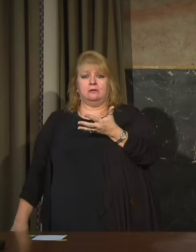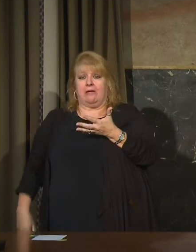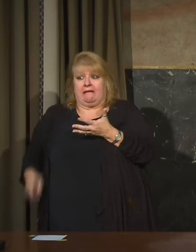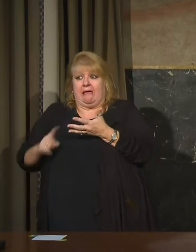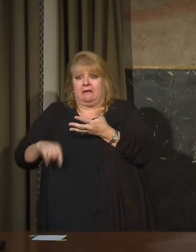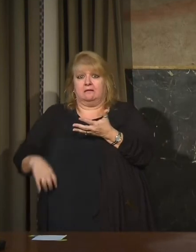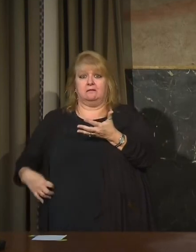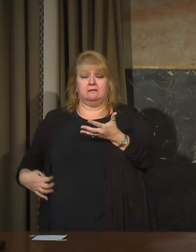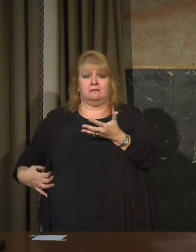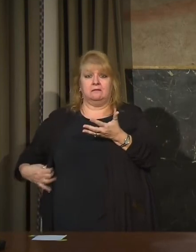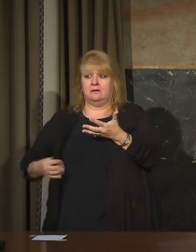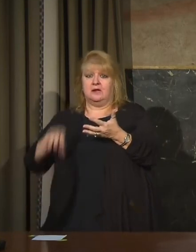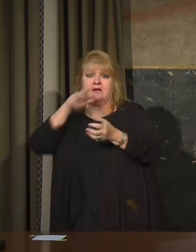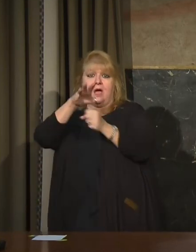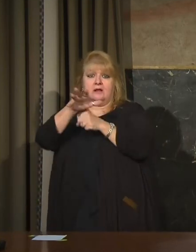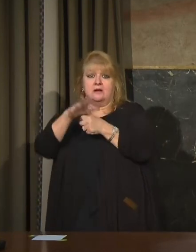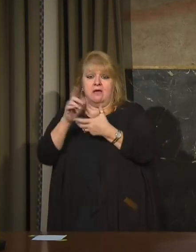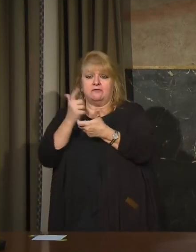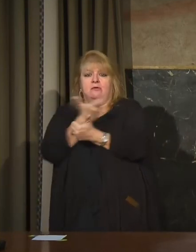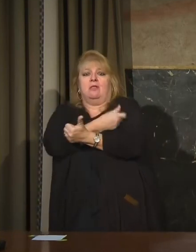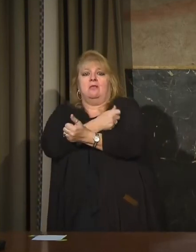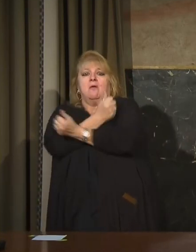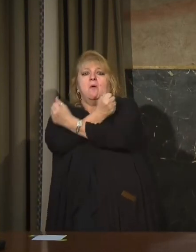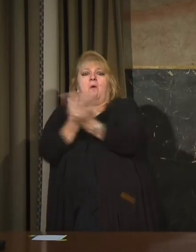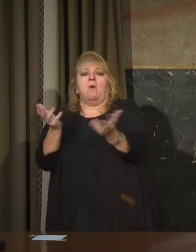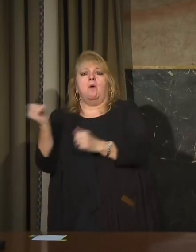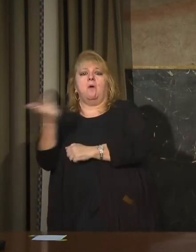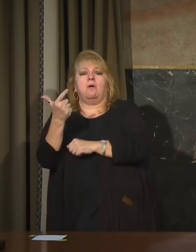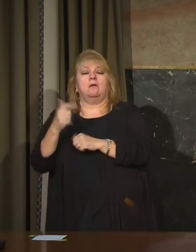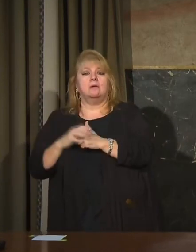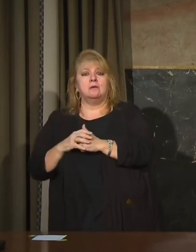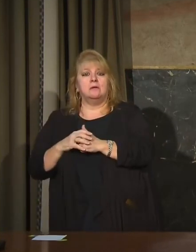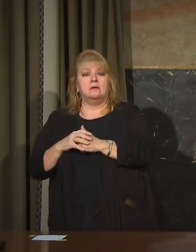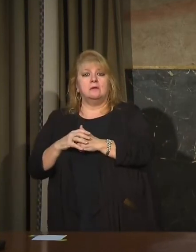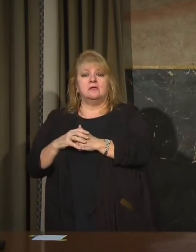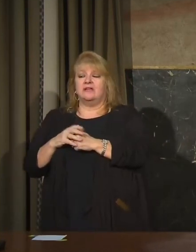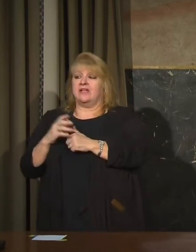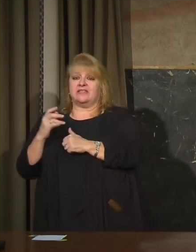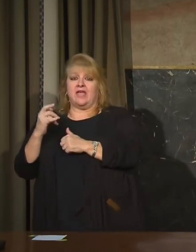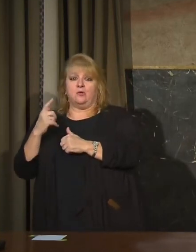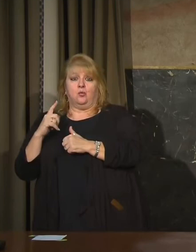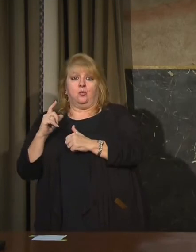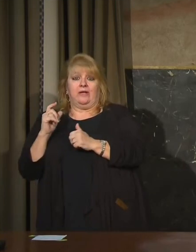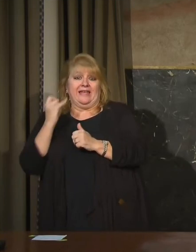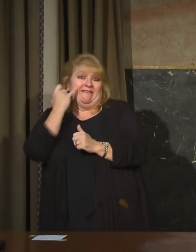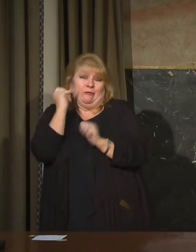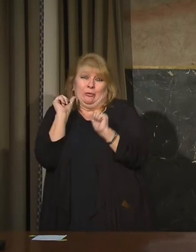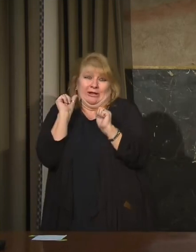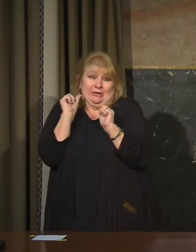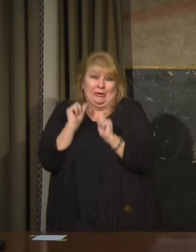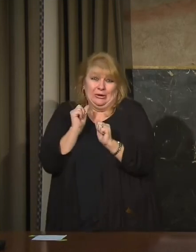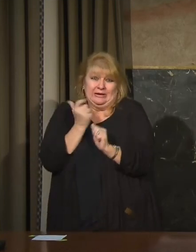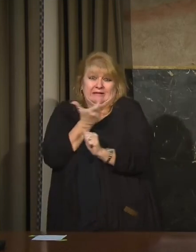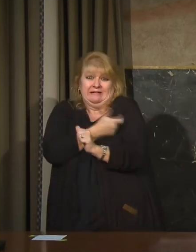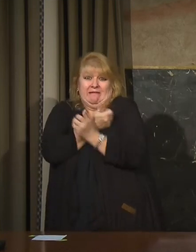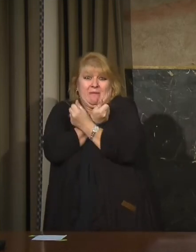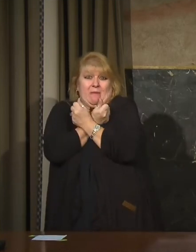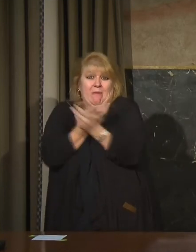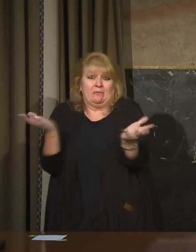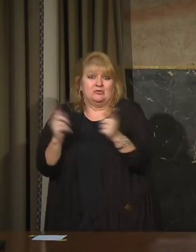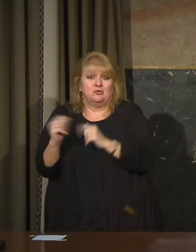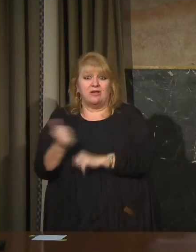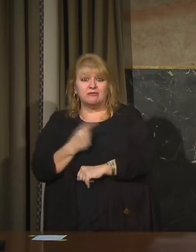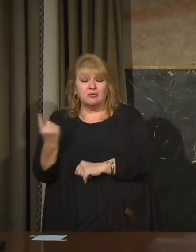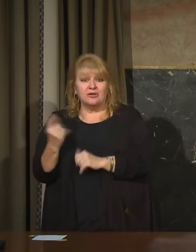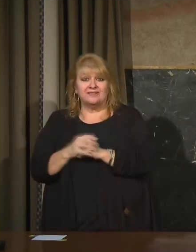of doses available to us to make that happen, assuming that we could somehow administer it all at once if we had it all available to